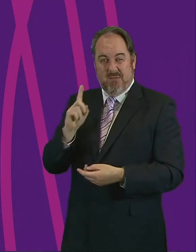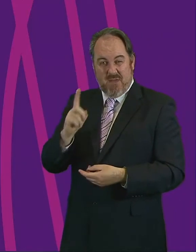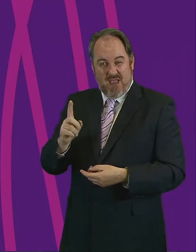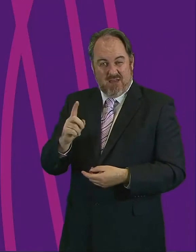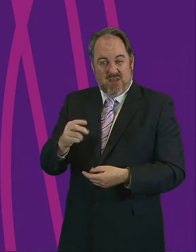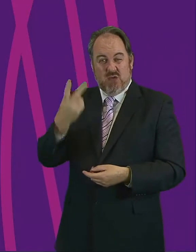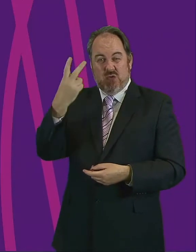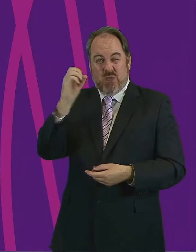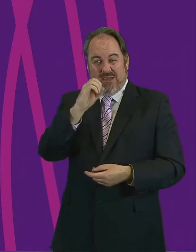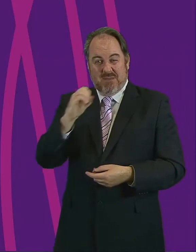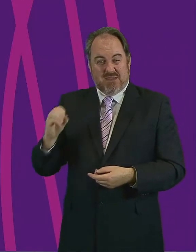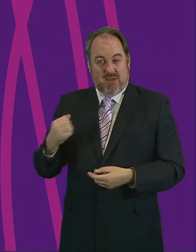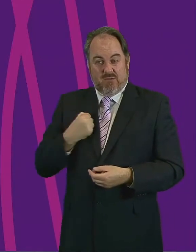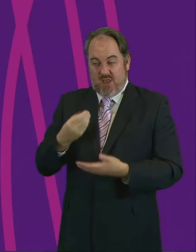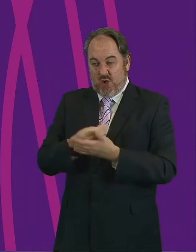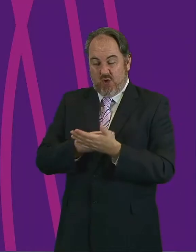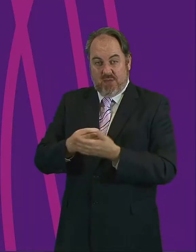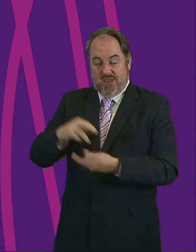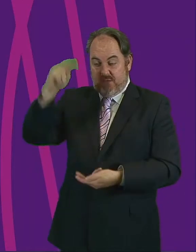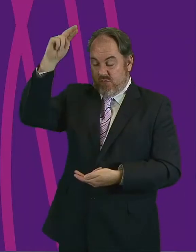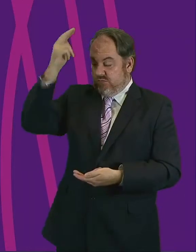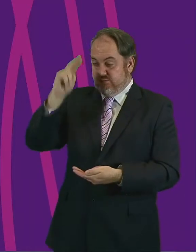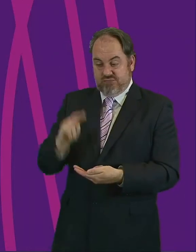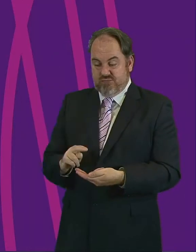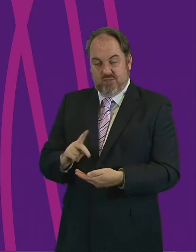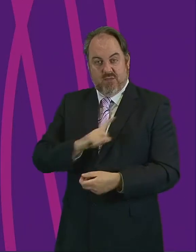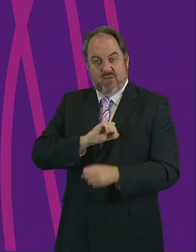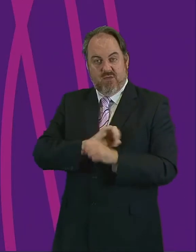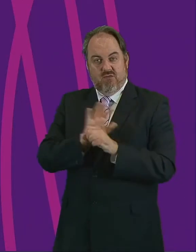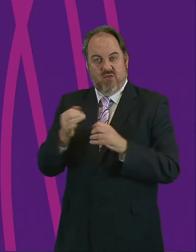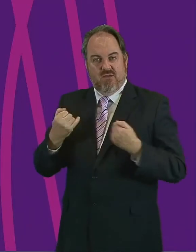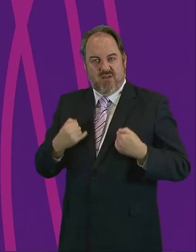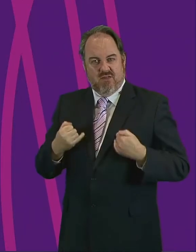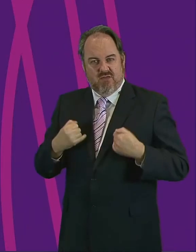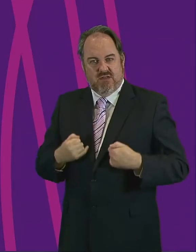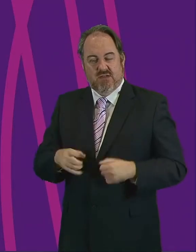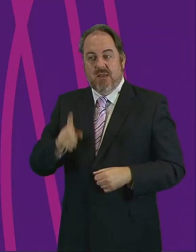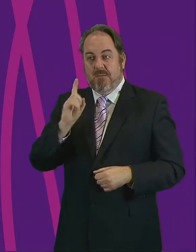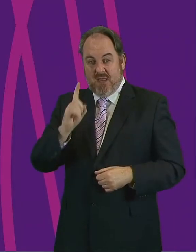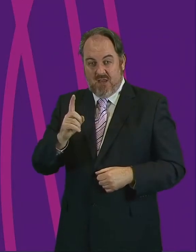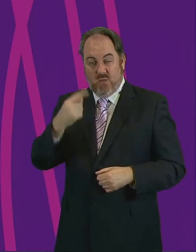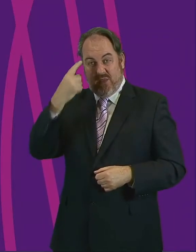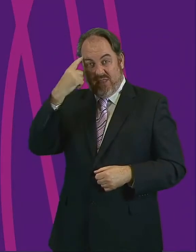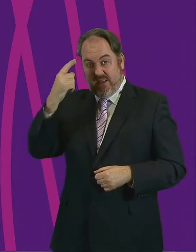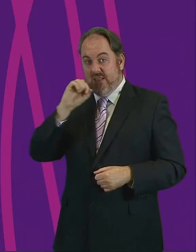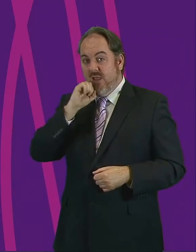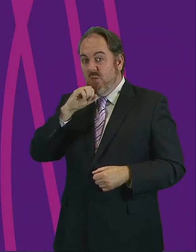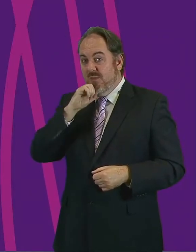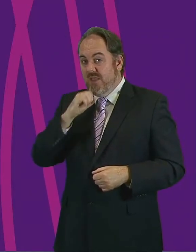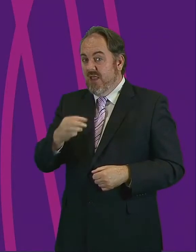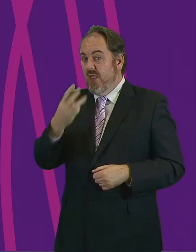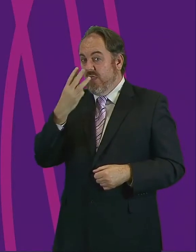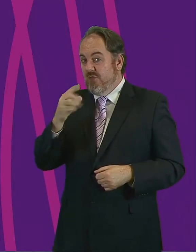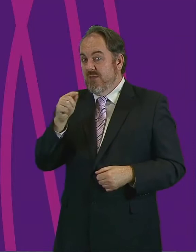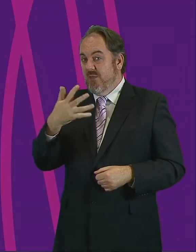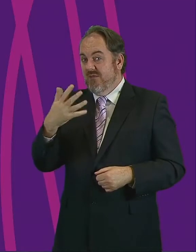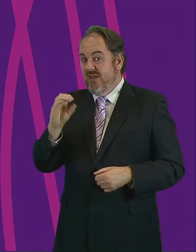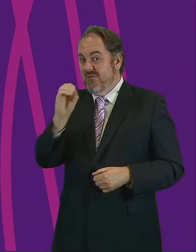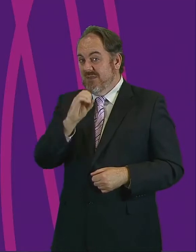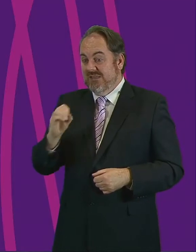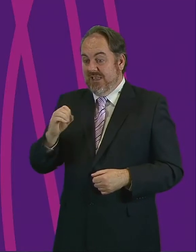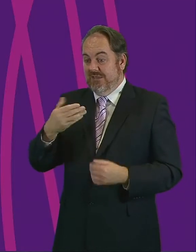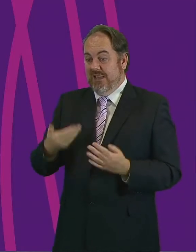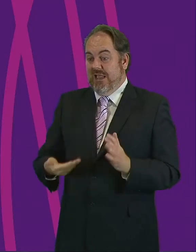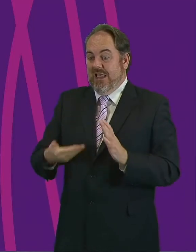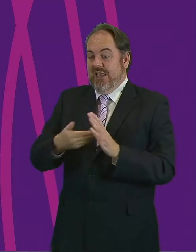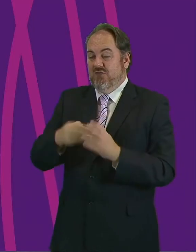April alone. Does the Cabinet Secretary agree with the Confederation of British Industry predicting a further 3.5% contraction in the economy